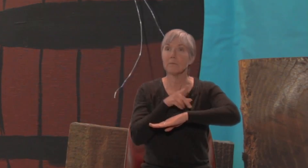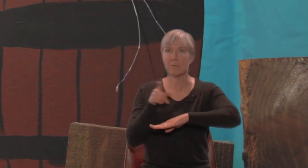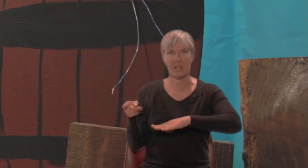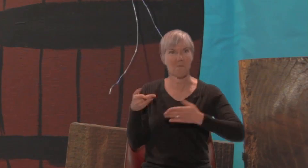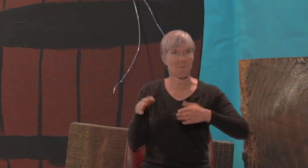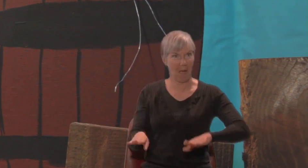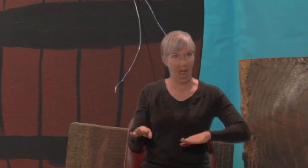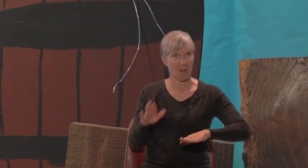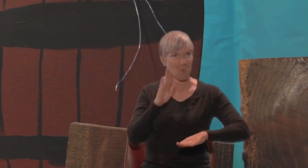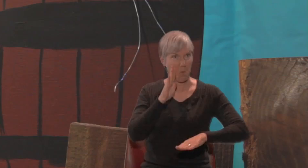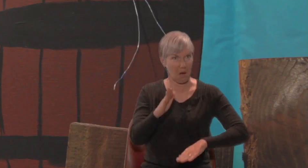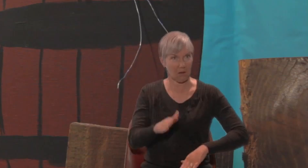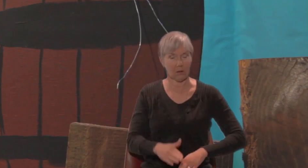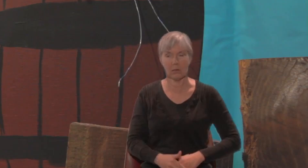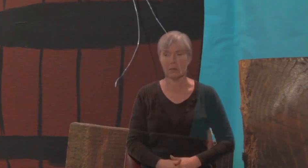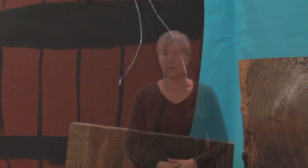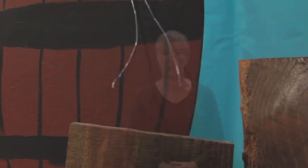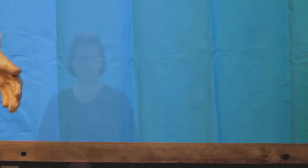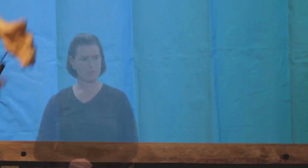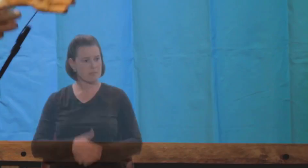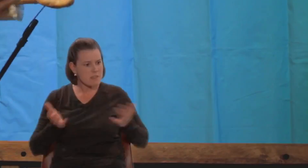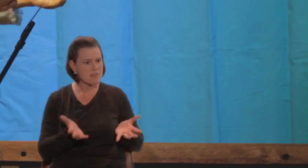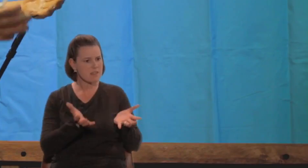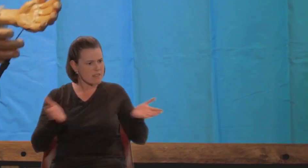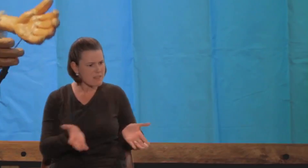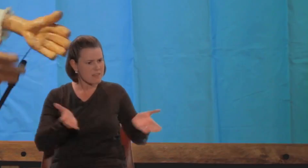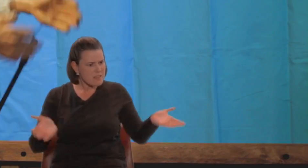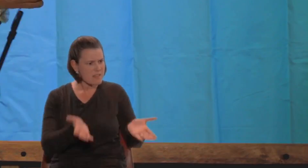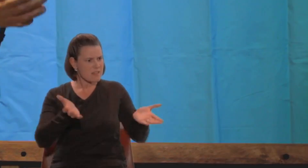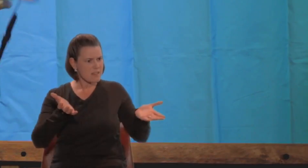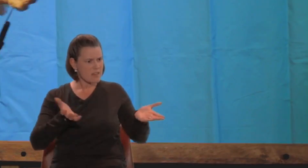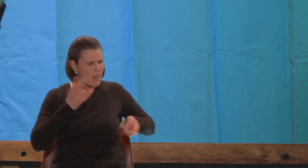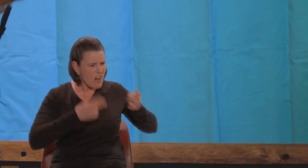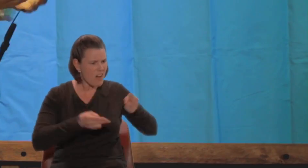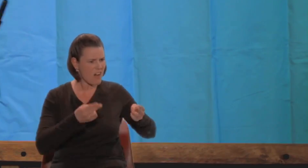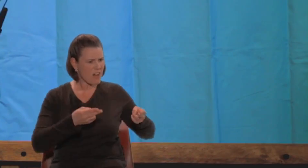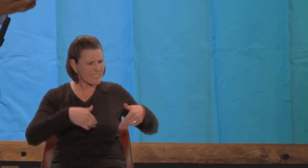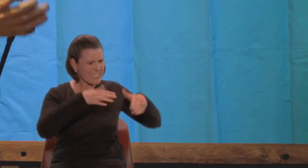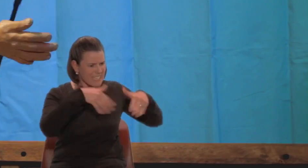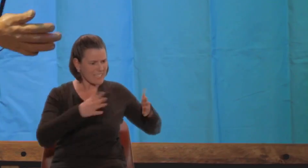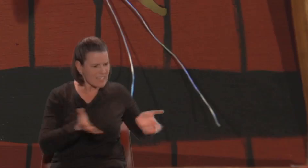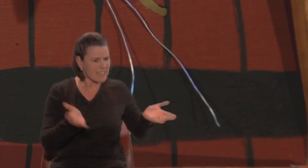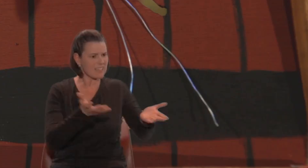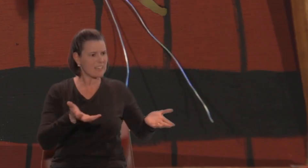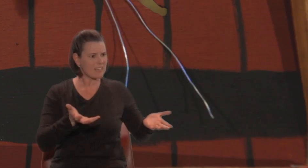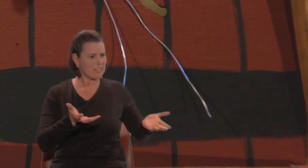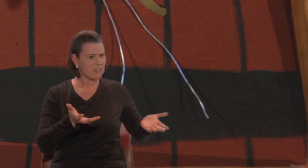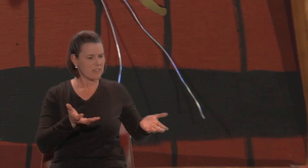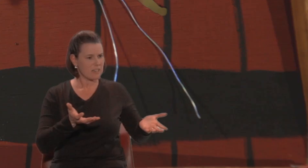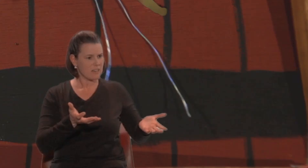a-going to. Come on! Come on! Get, Straddlebug, get!